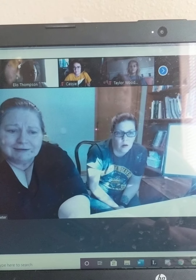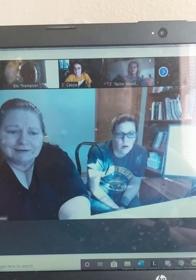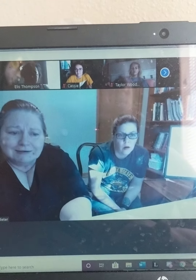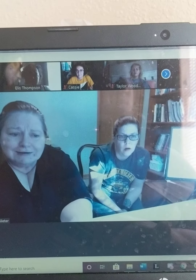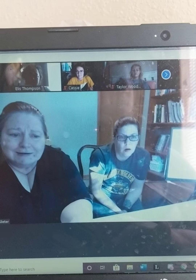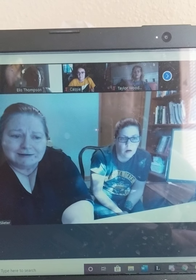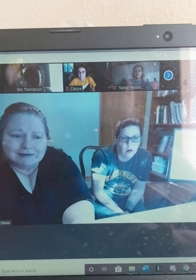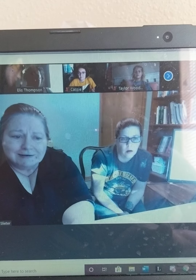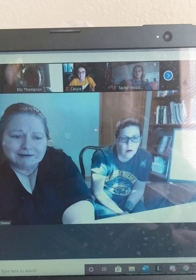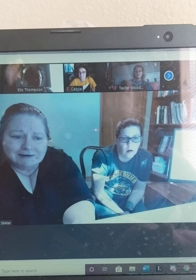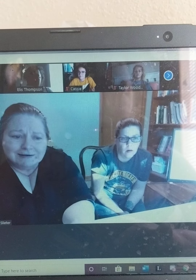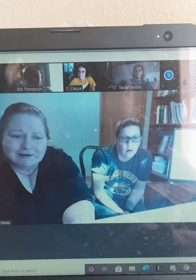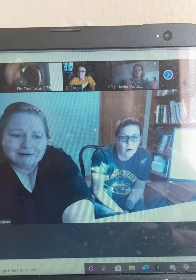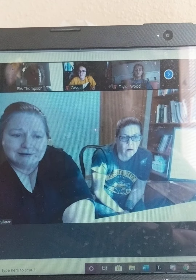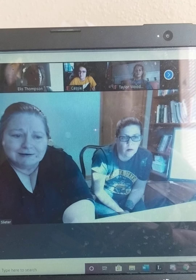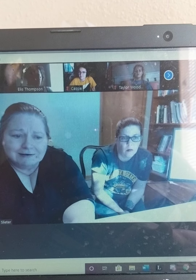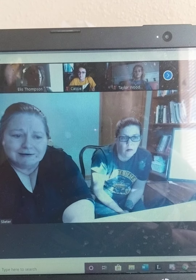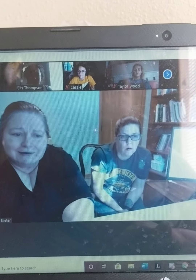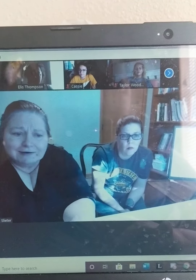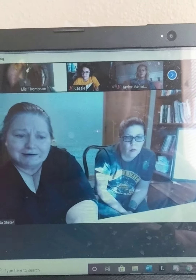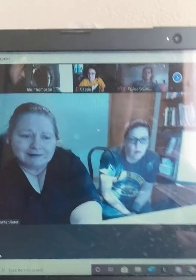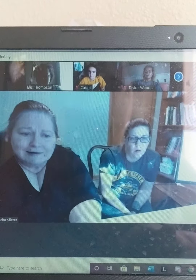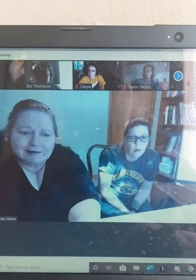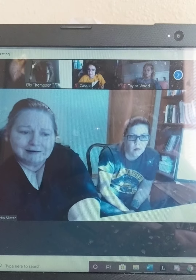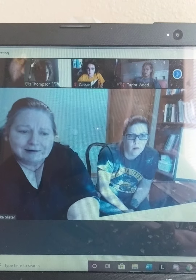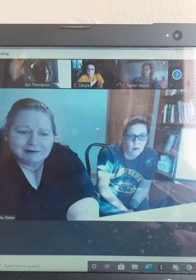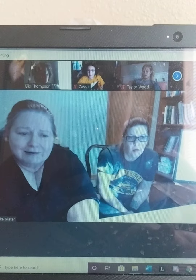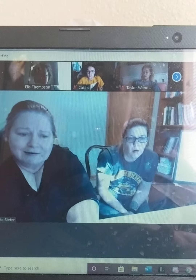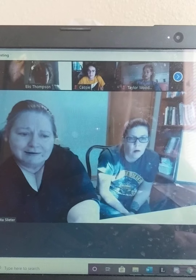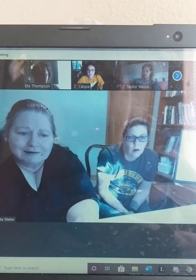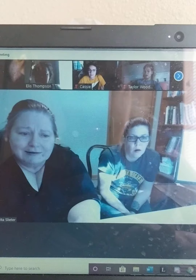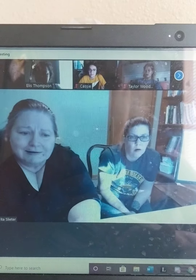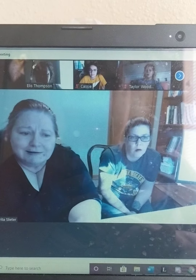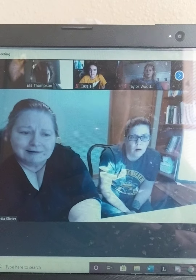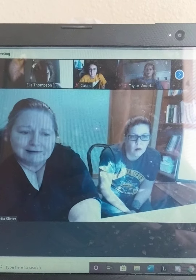Here, I'll stop it, actually.